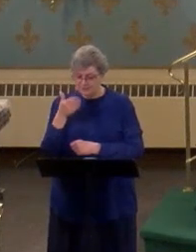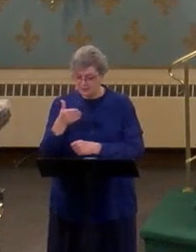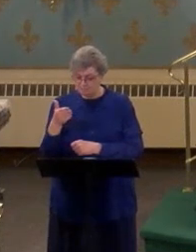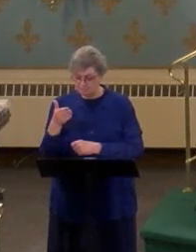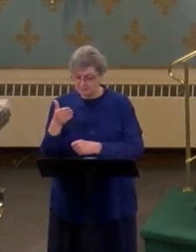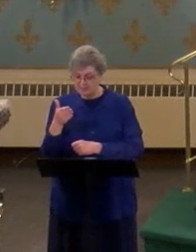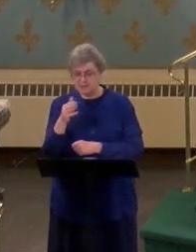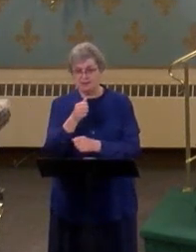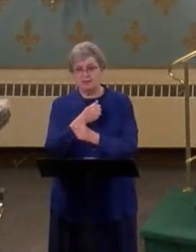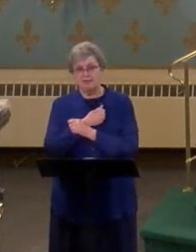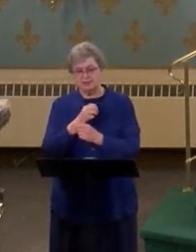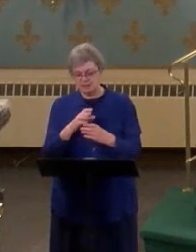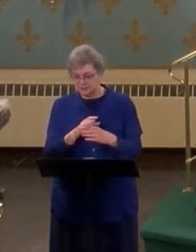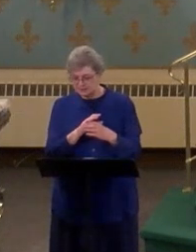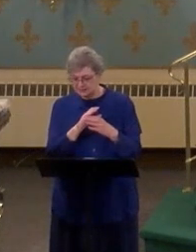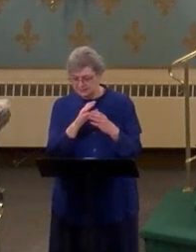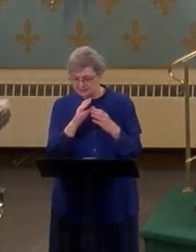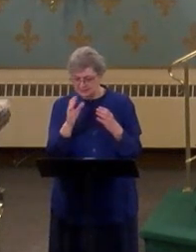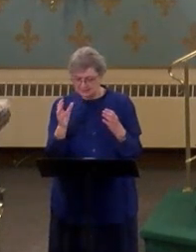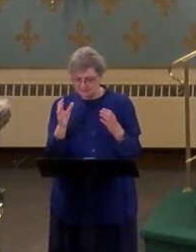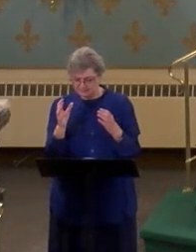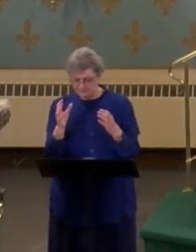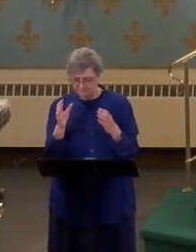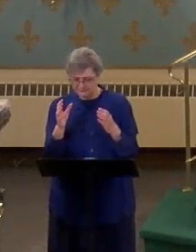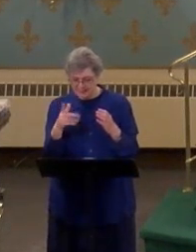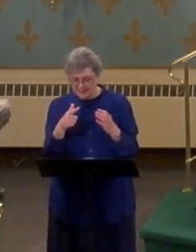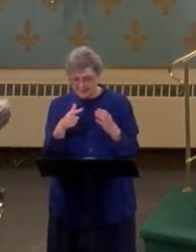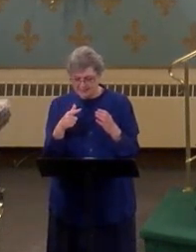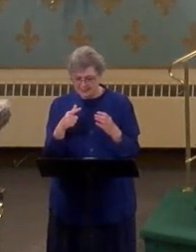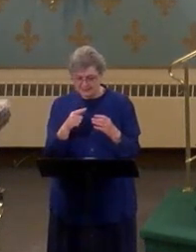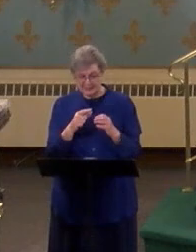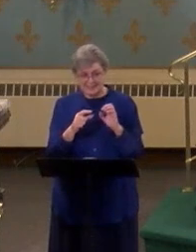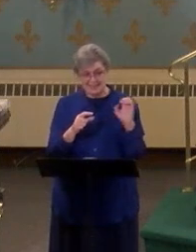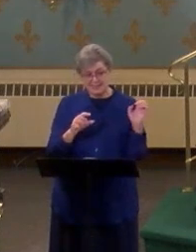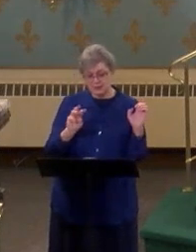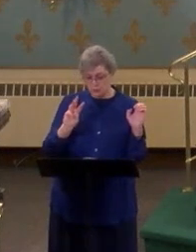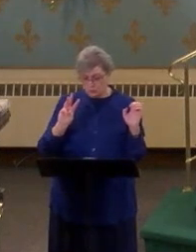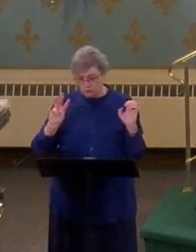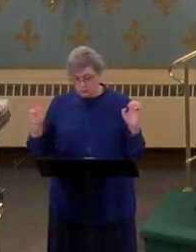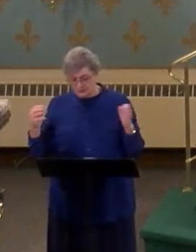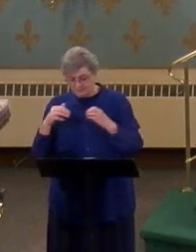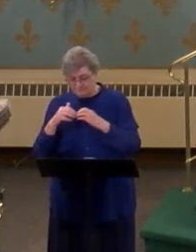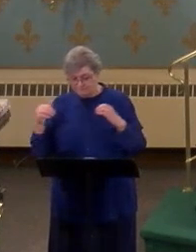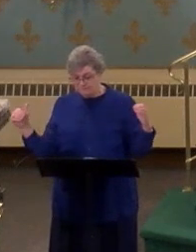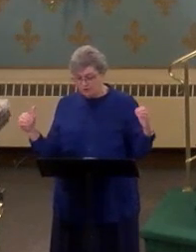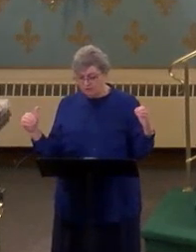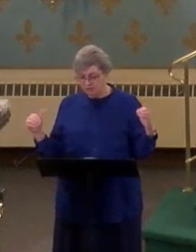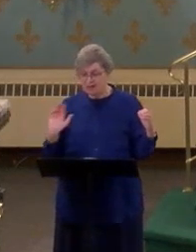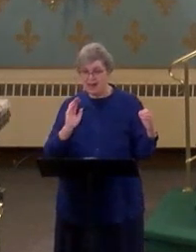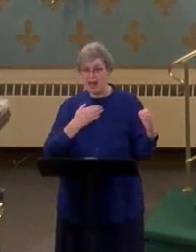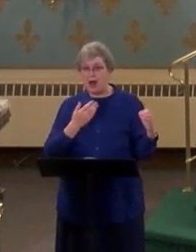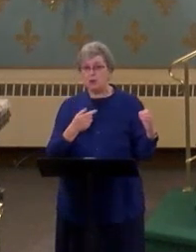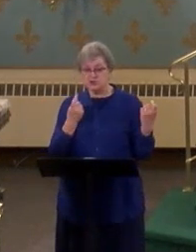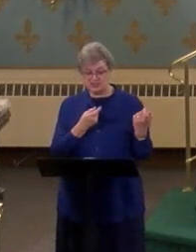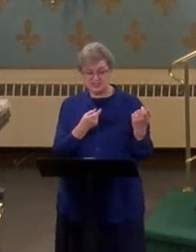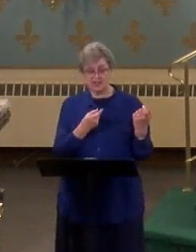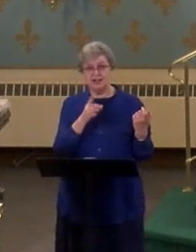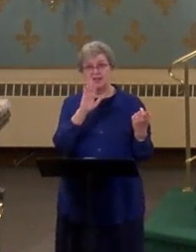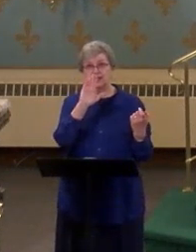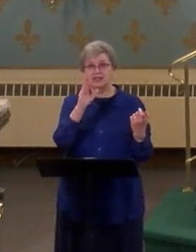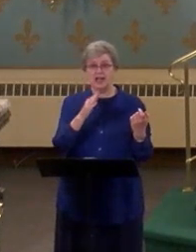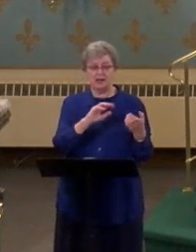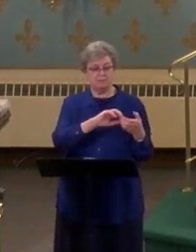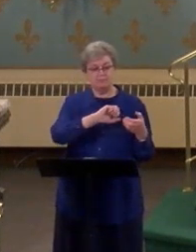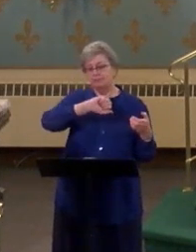him. As far as the east is from the west, so far has he put our transgressions